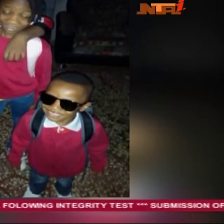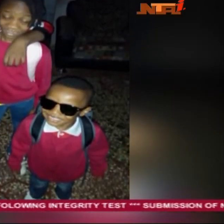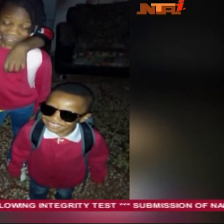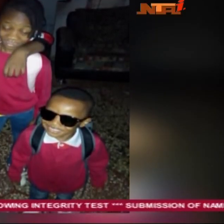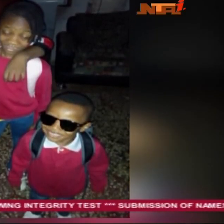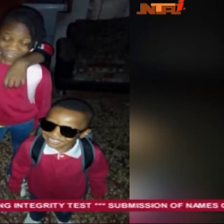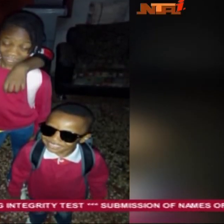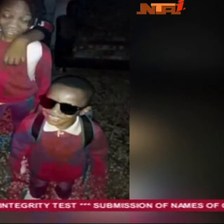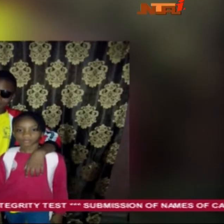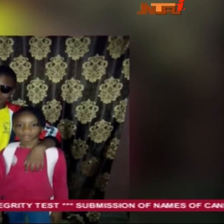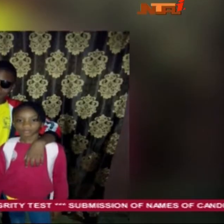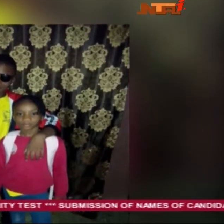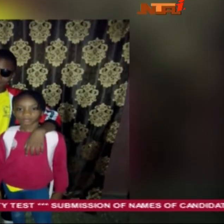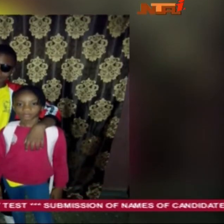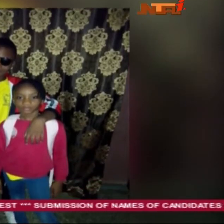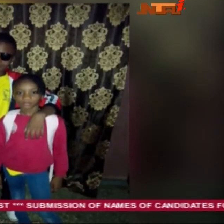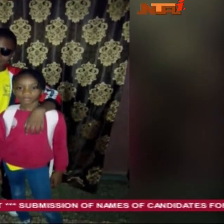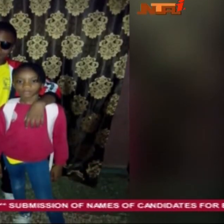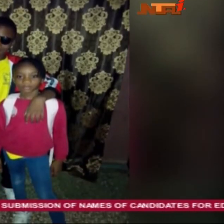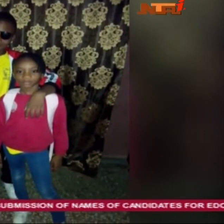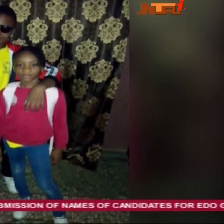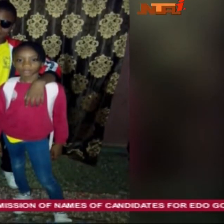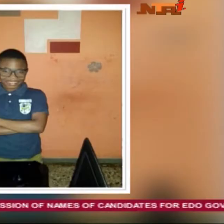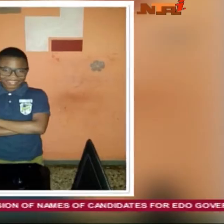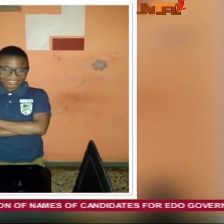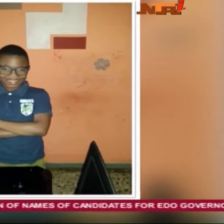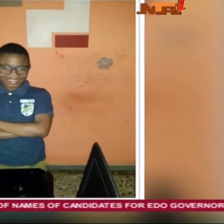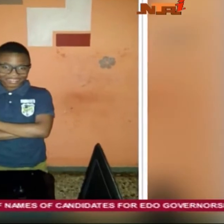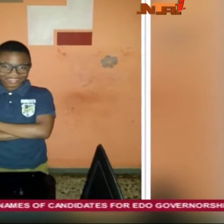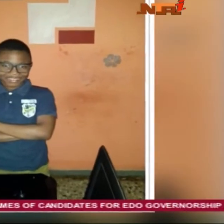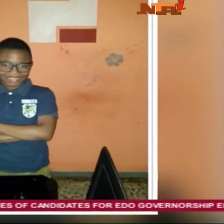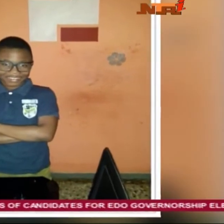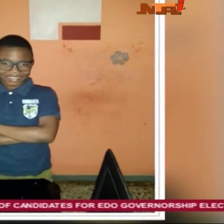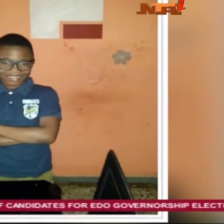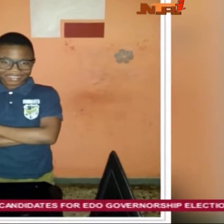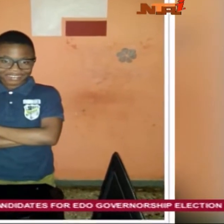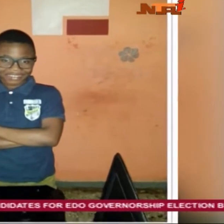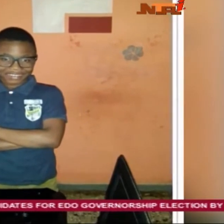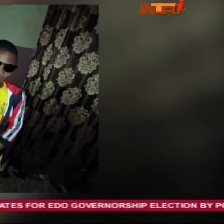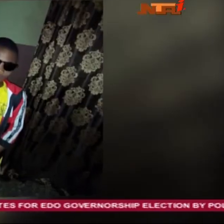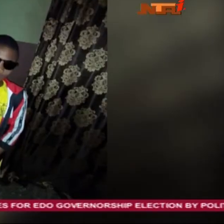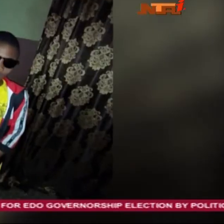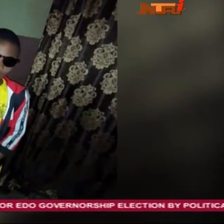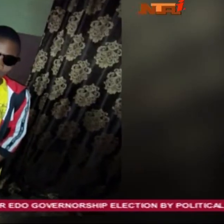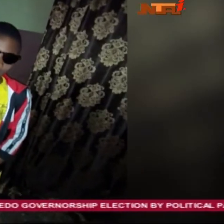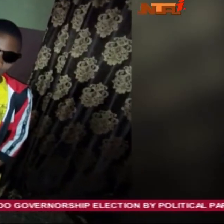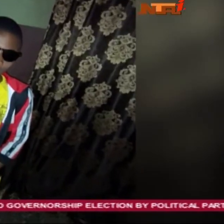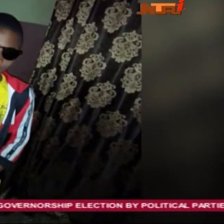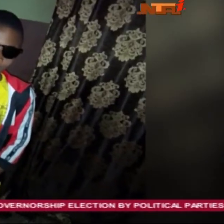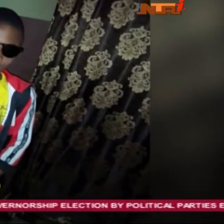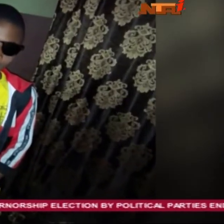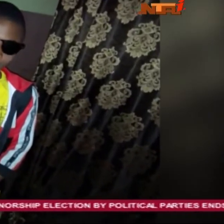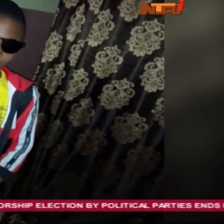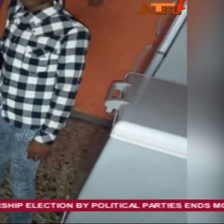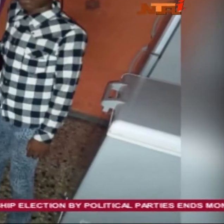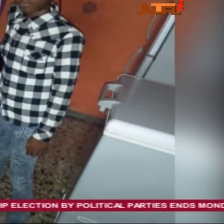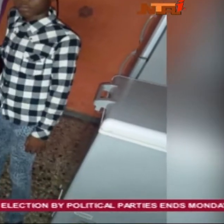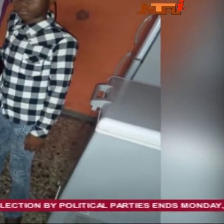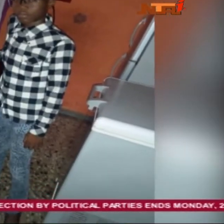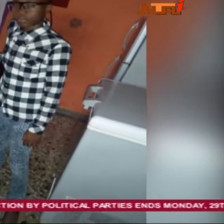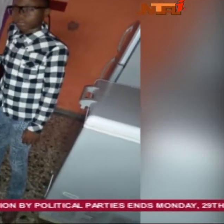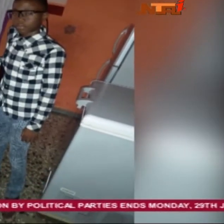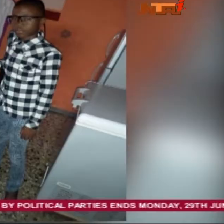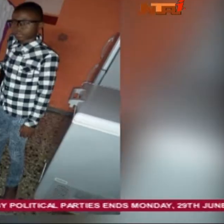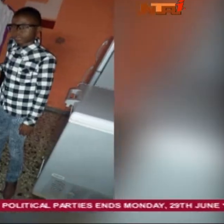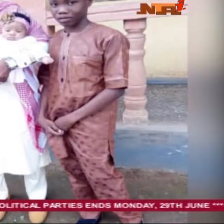cheerful, intelligent, and full of life with so many prospects lying ahead for him. All looks beautiful